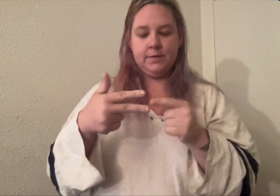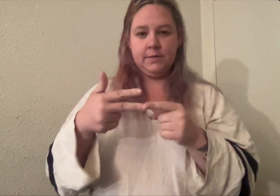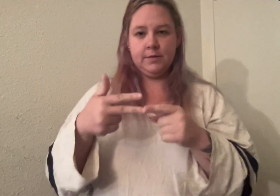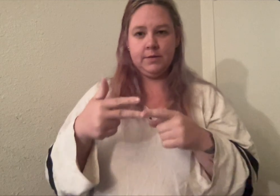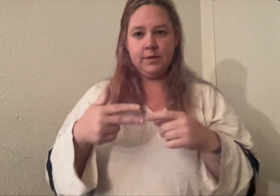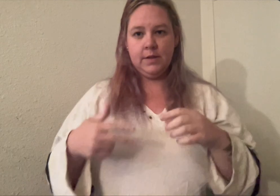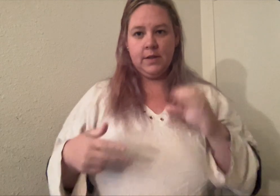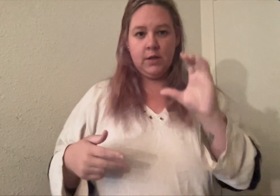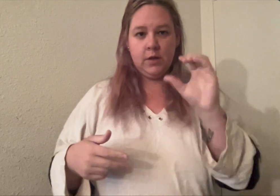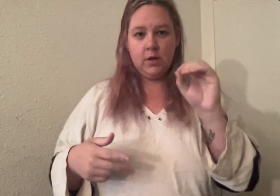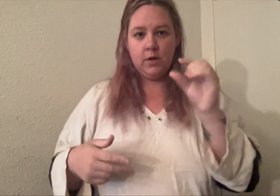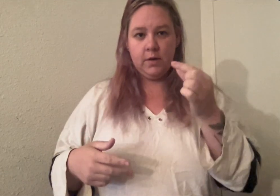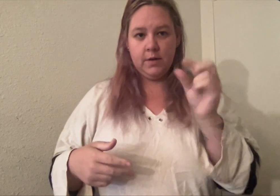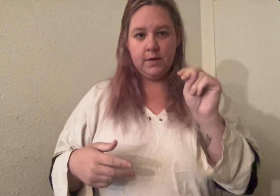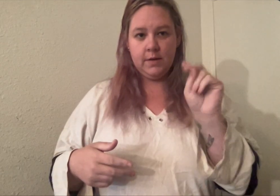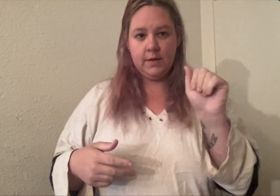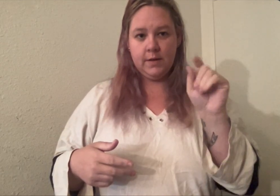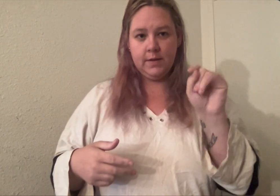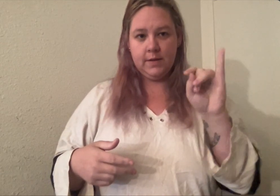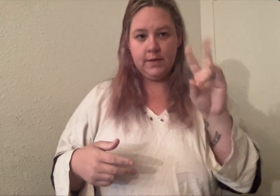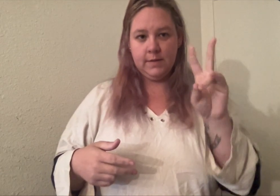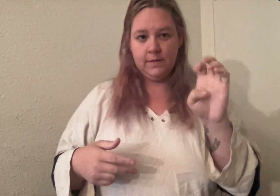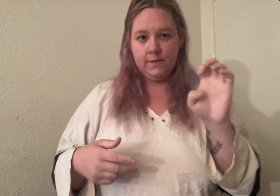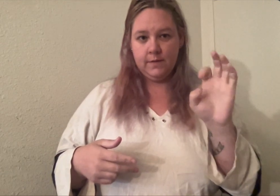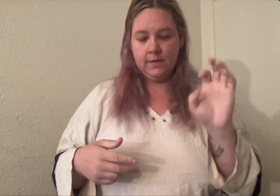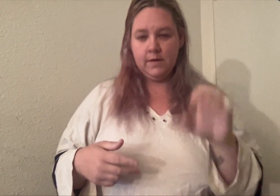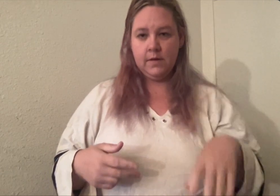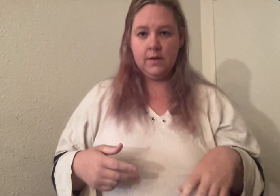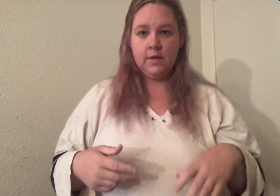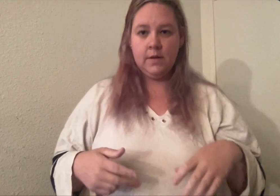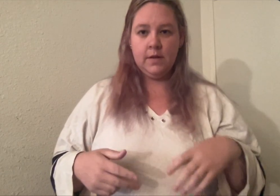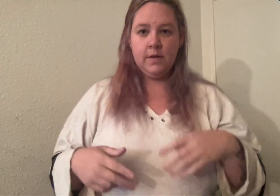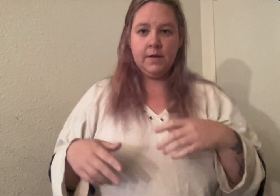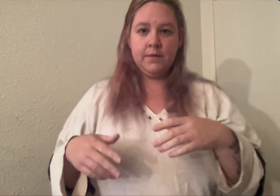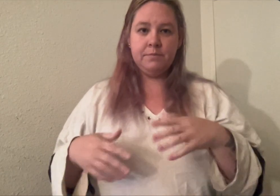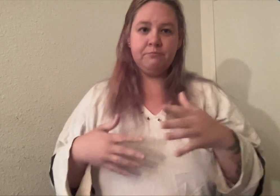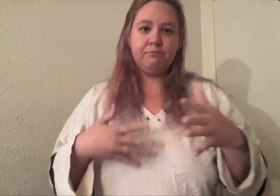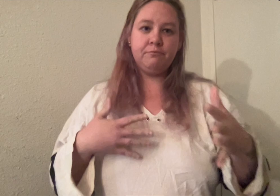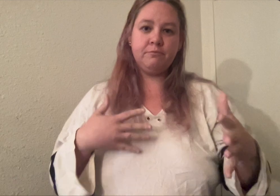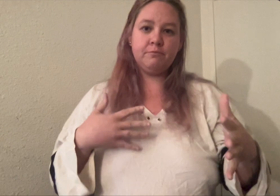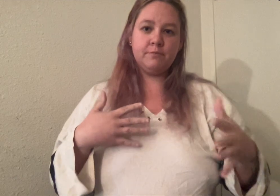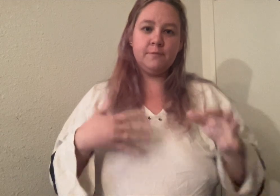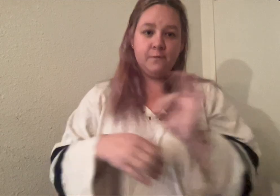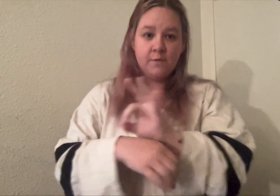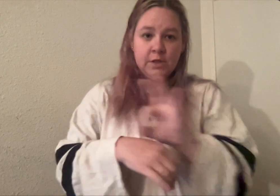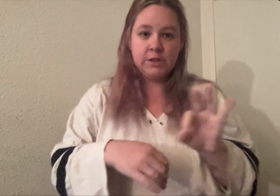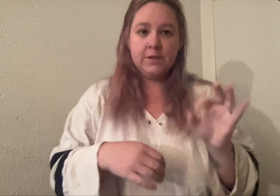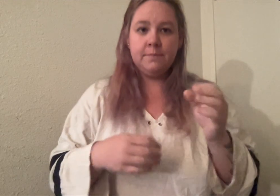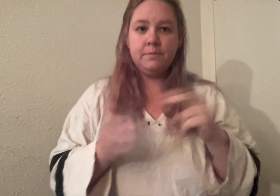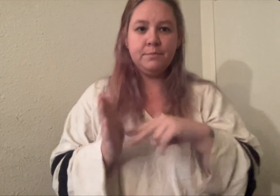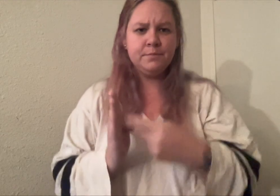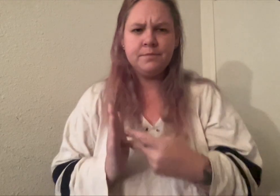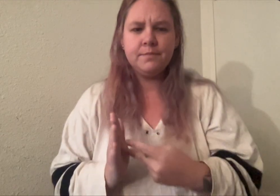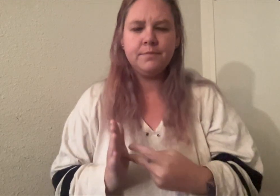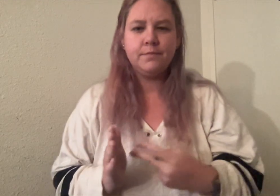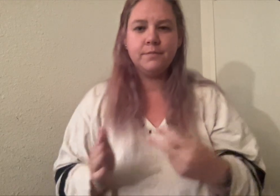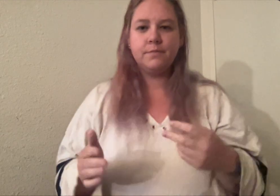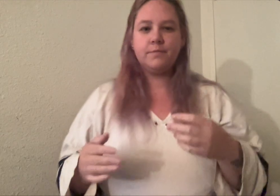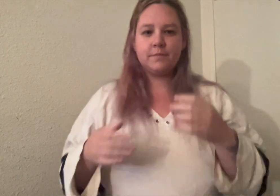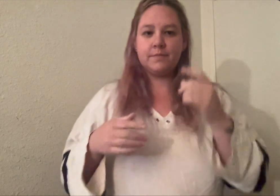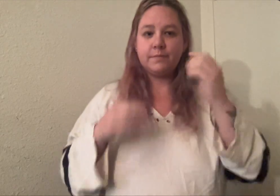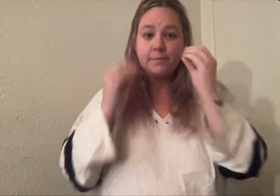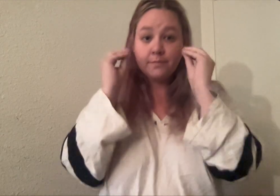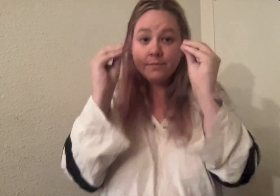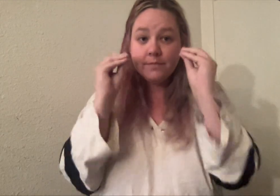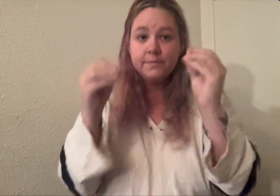the interactive model, what we want to do is teach reading skills and content simultaneously.